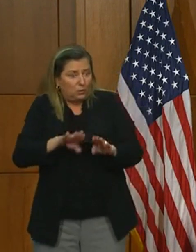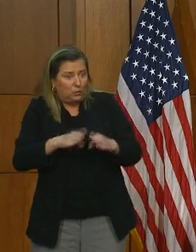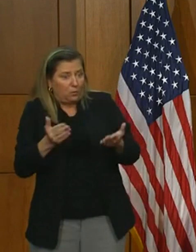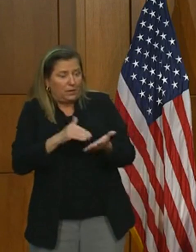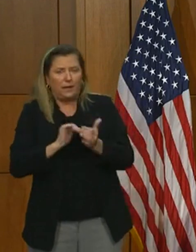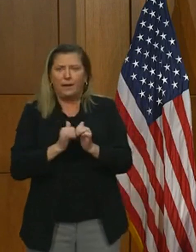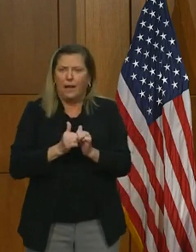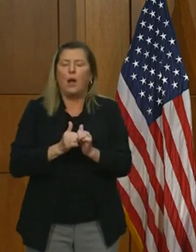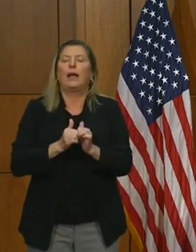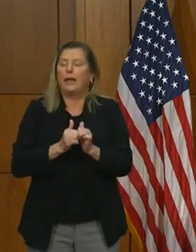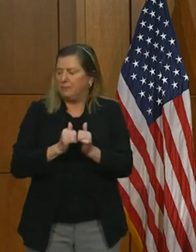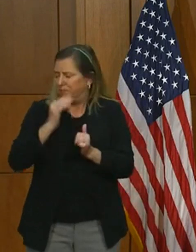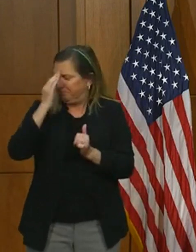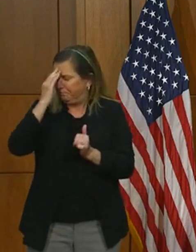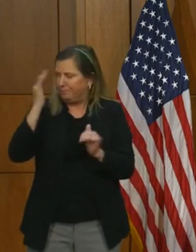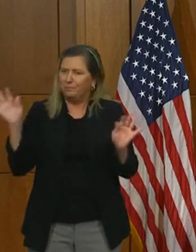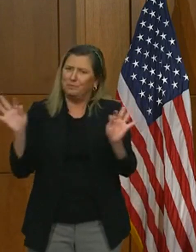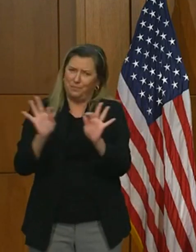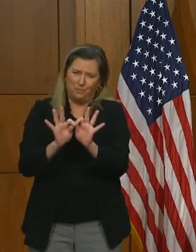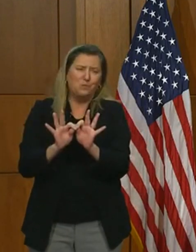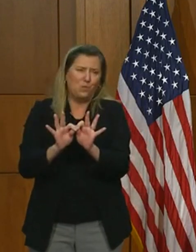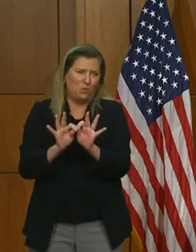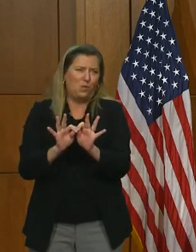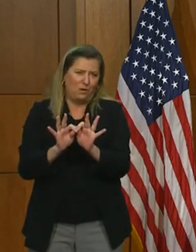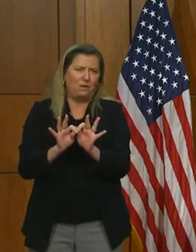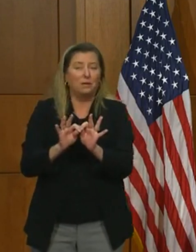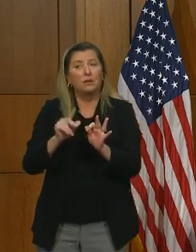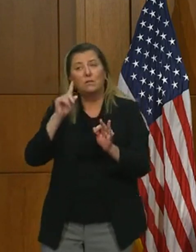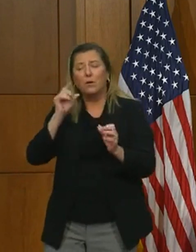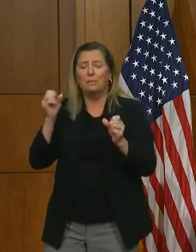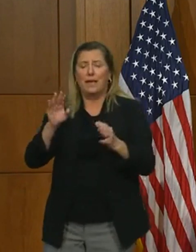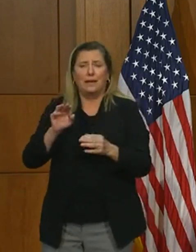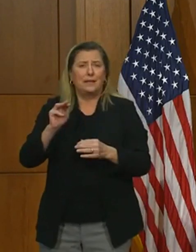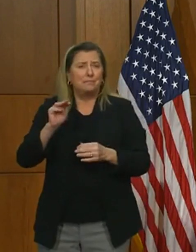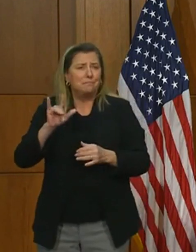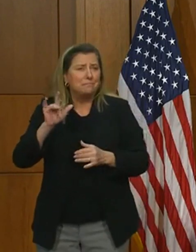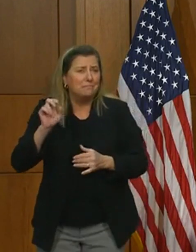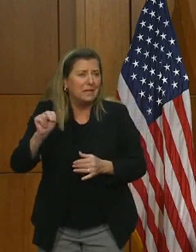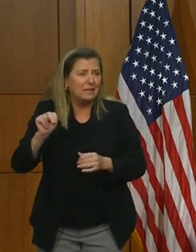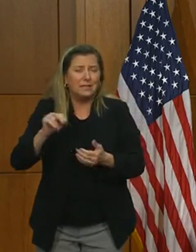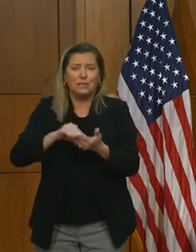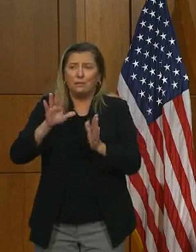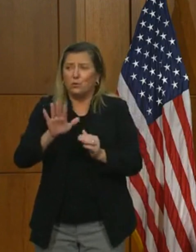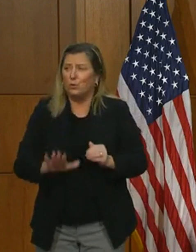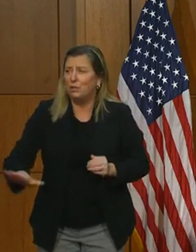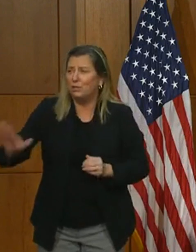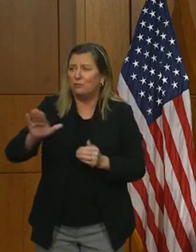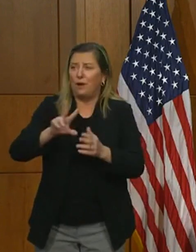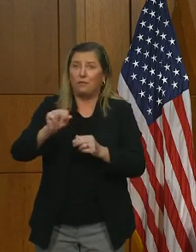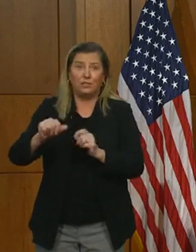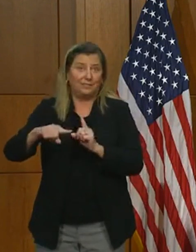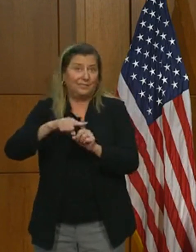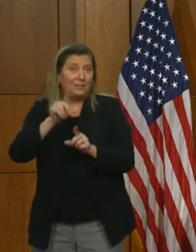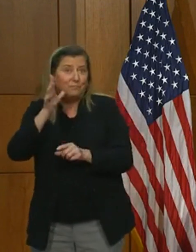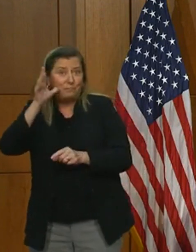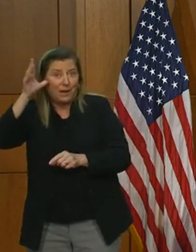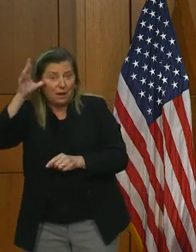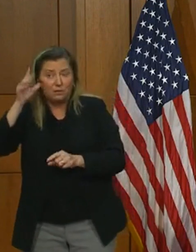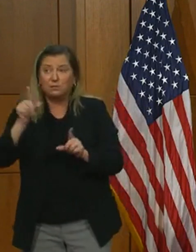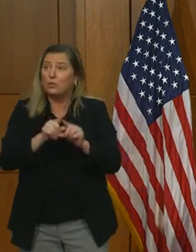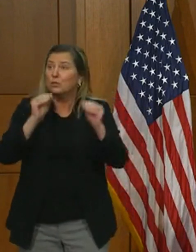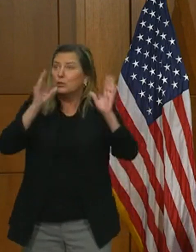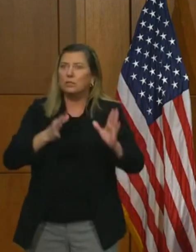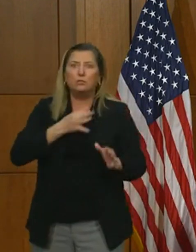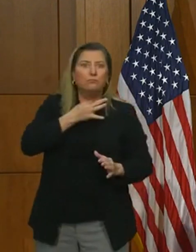I know that's an important question to the millions of students and parents around Virginia, as well as to the